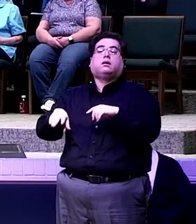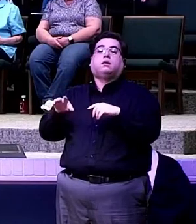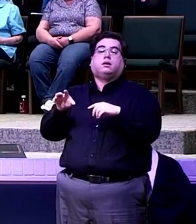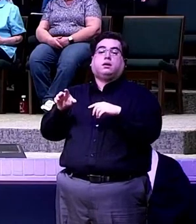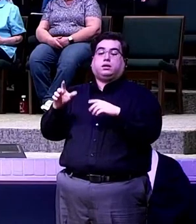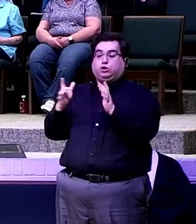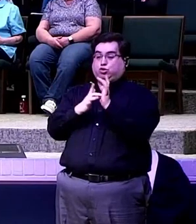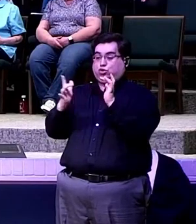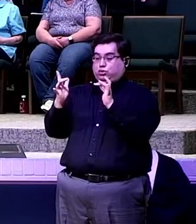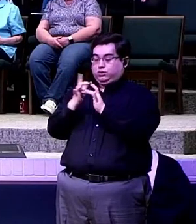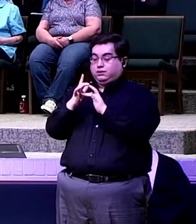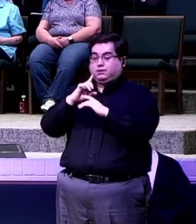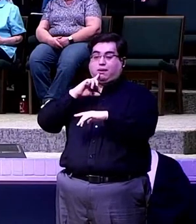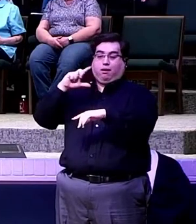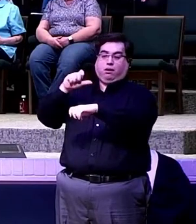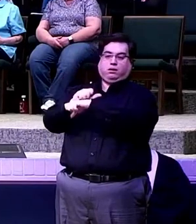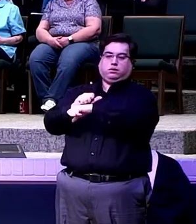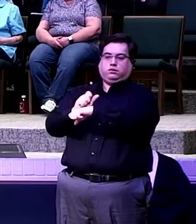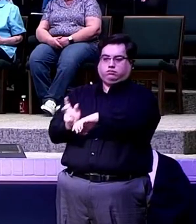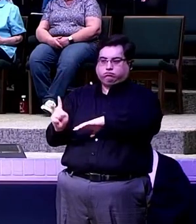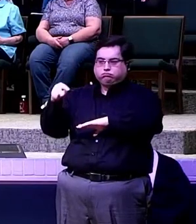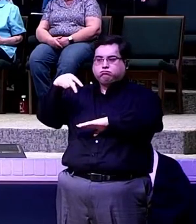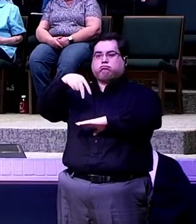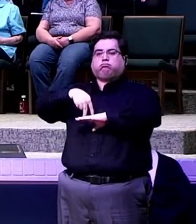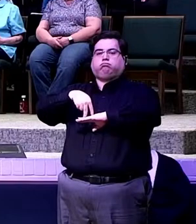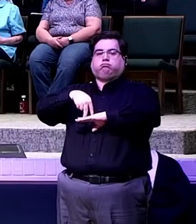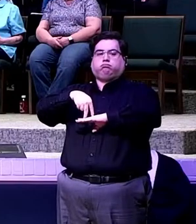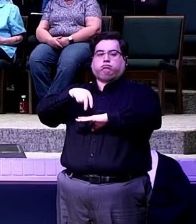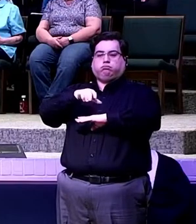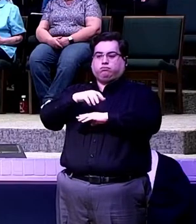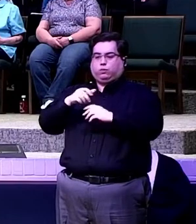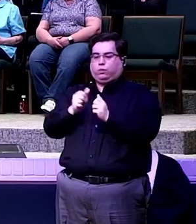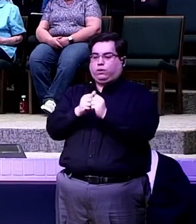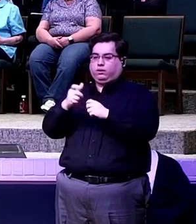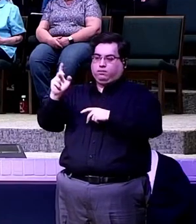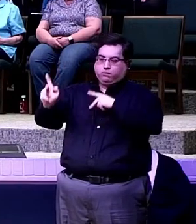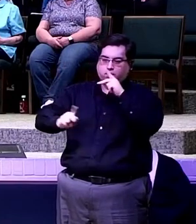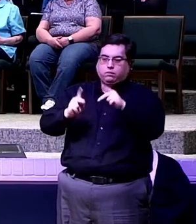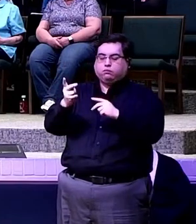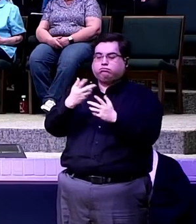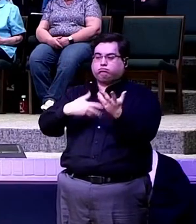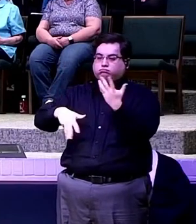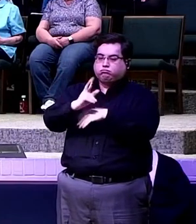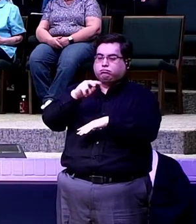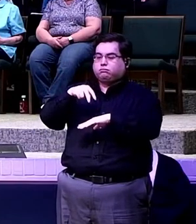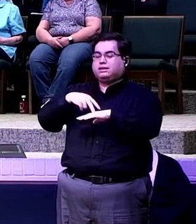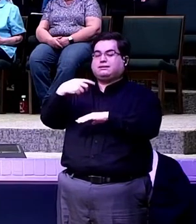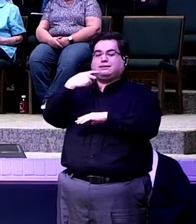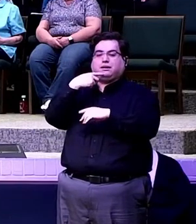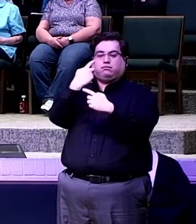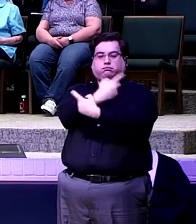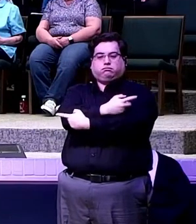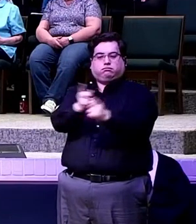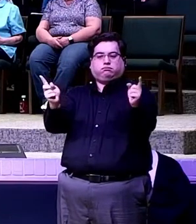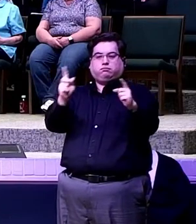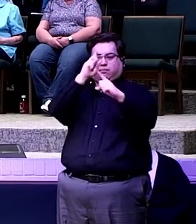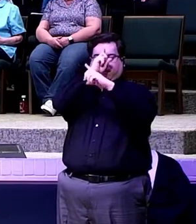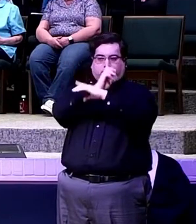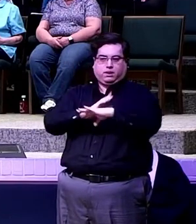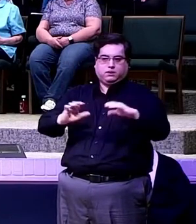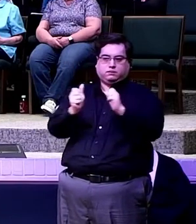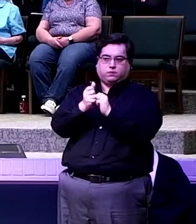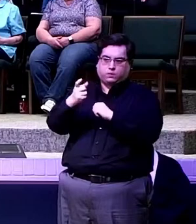this, Jesus actually stood in their midst and said, peace be with you.